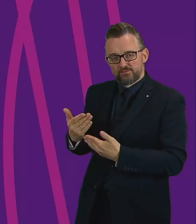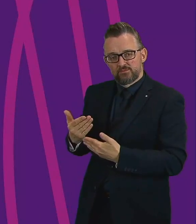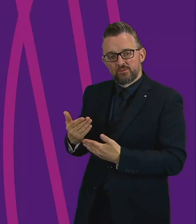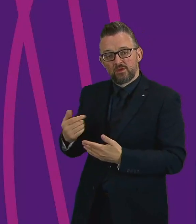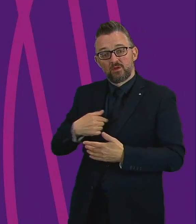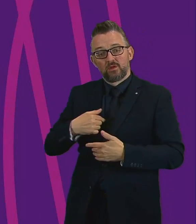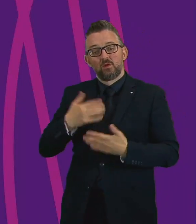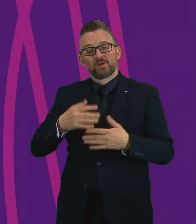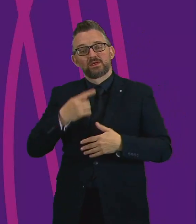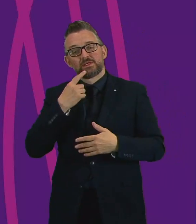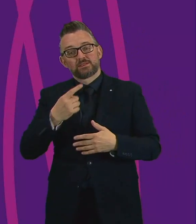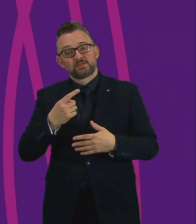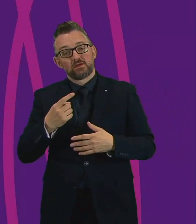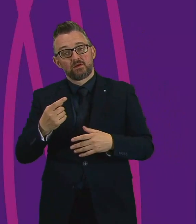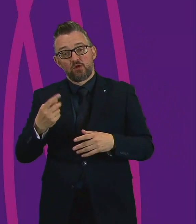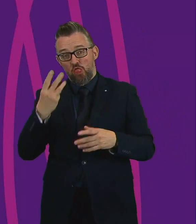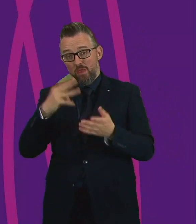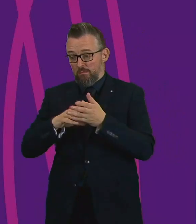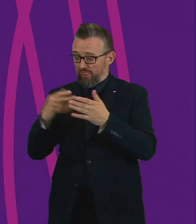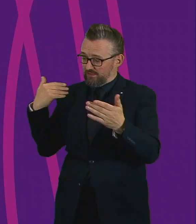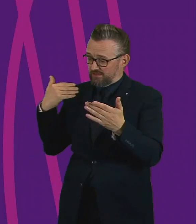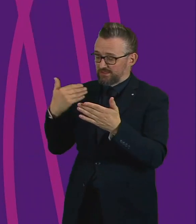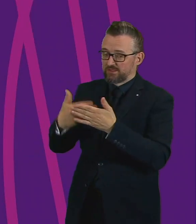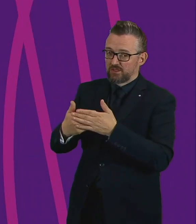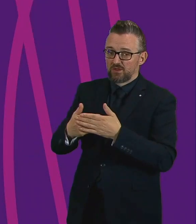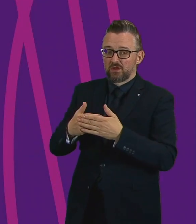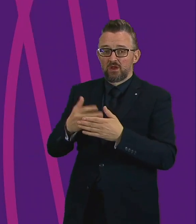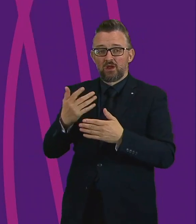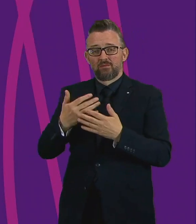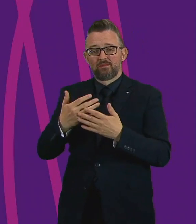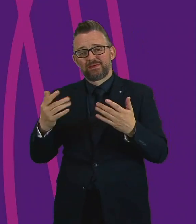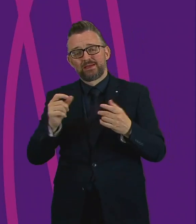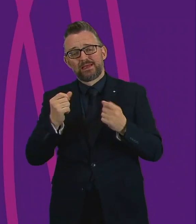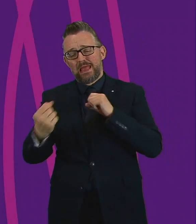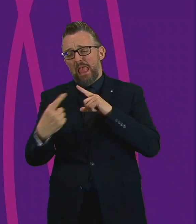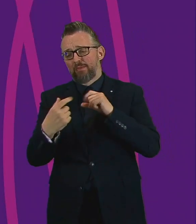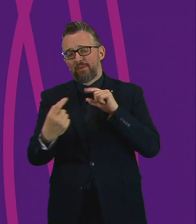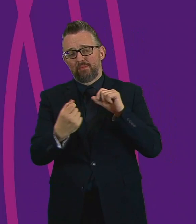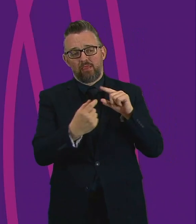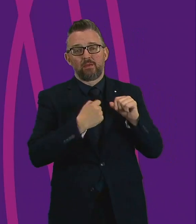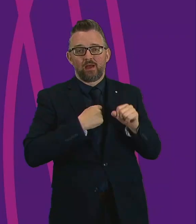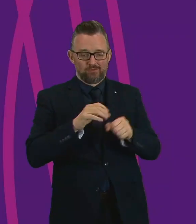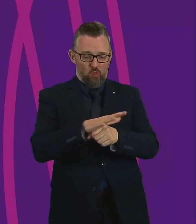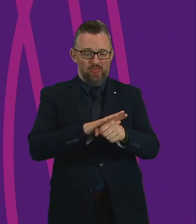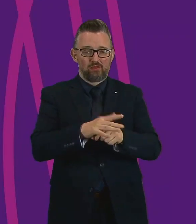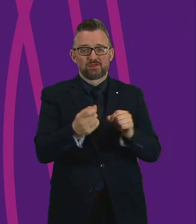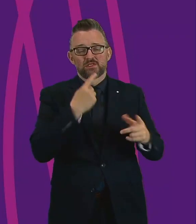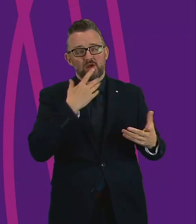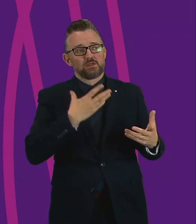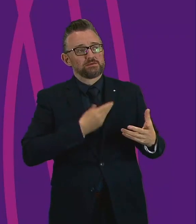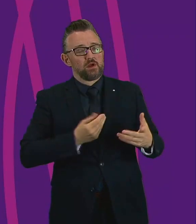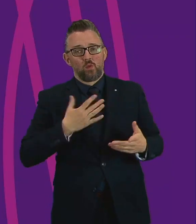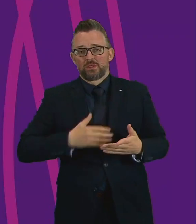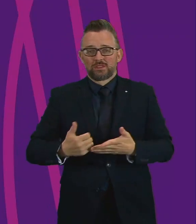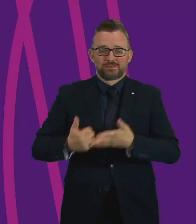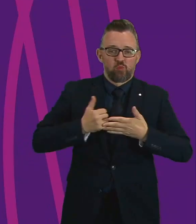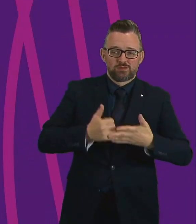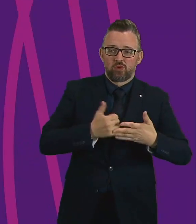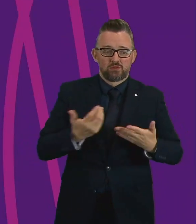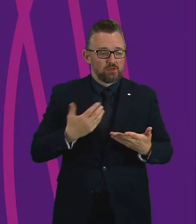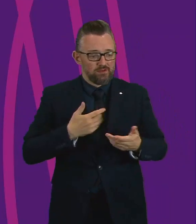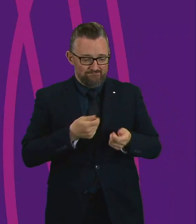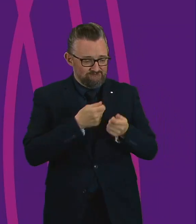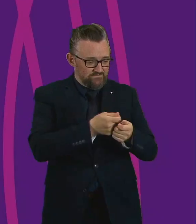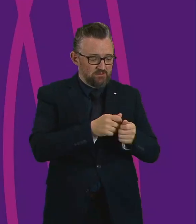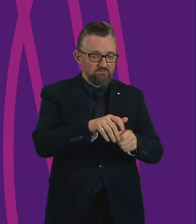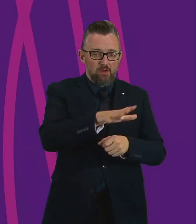when I say that for the past 3 months have consisted of thousands of emails from constituents detailing their desperation for support to feed their families,